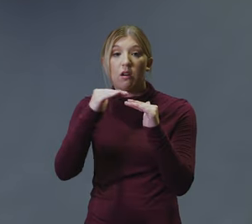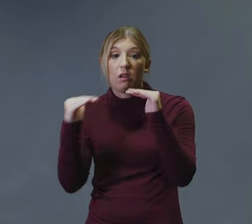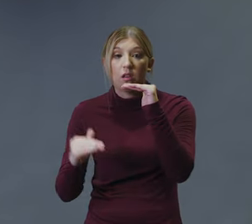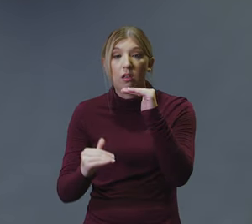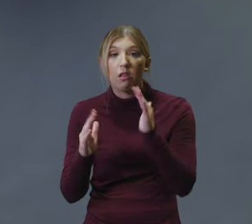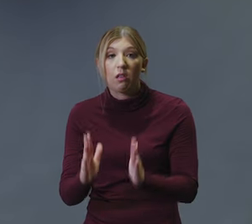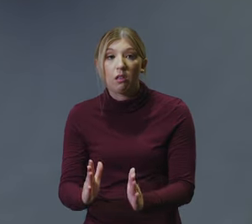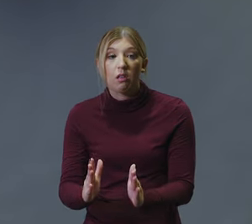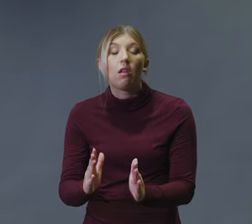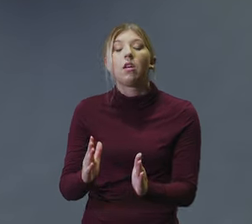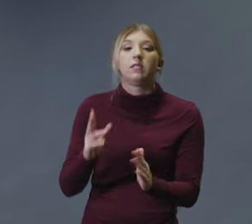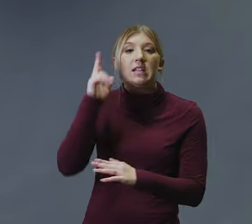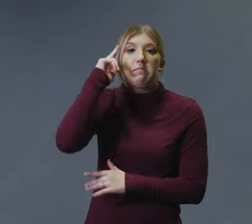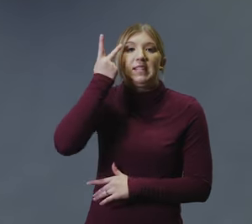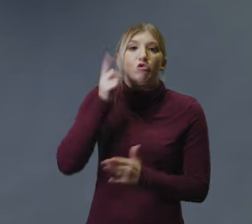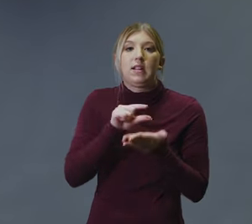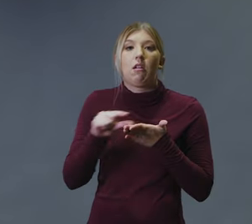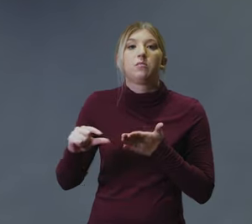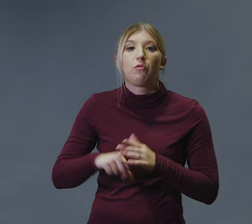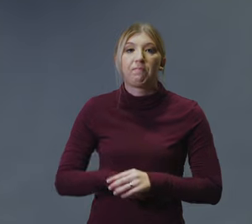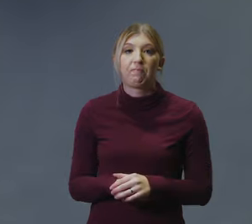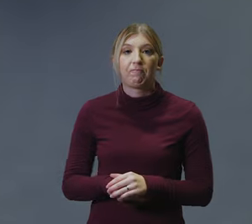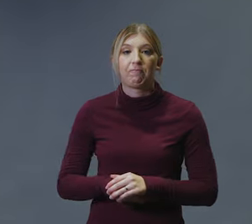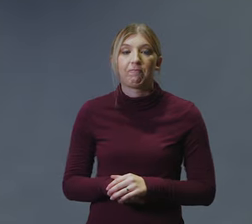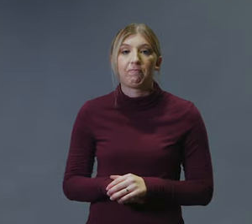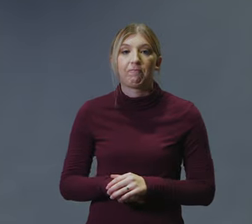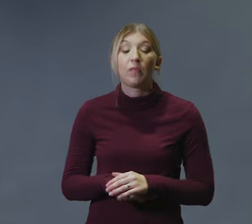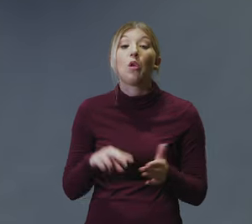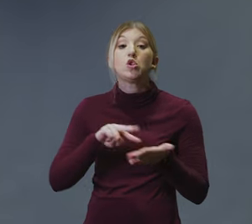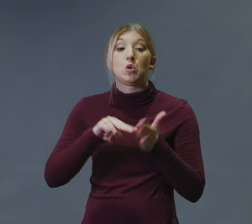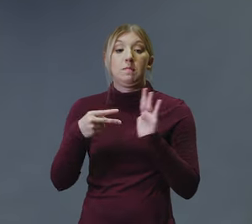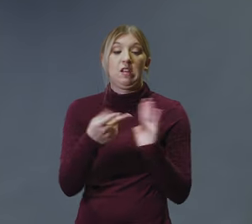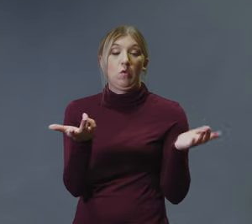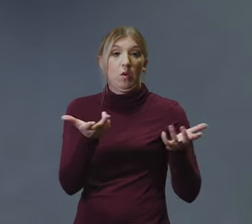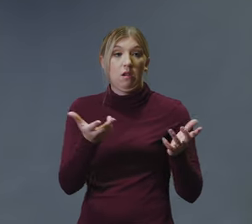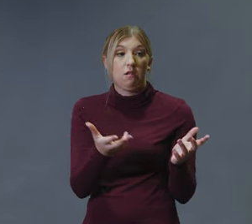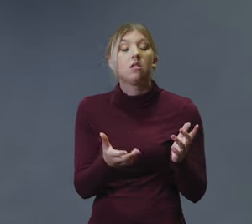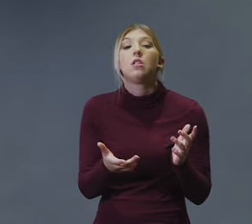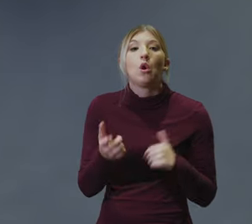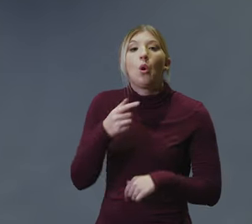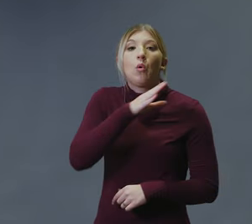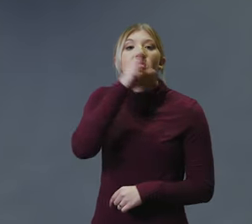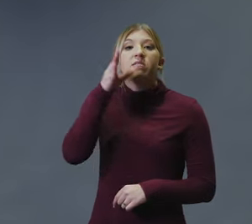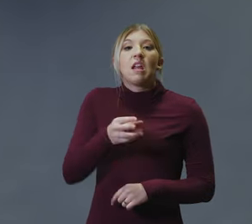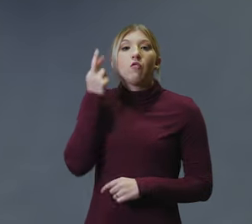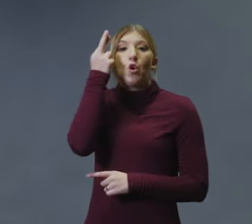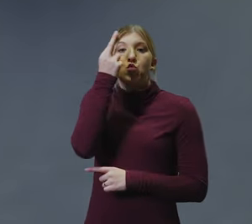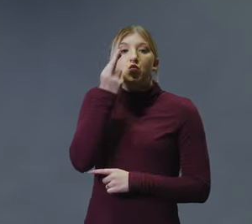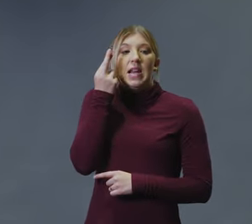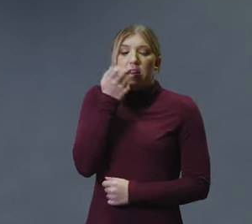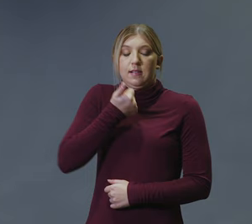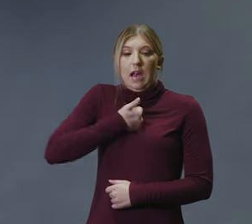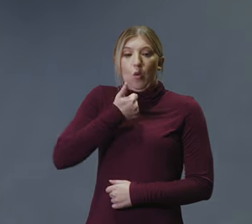a misunderstanding of the gospel. And what I mean by that is we have never realized our